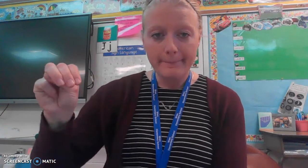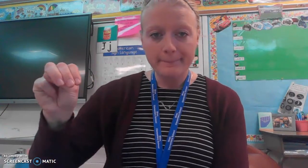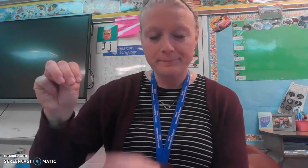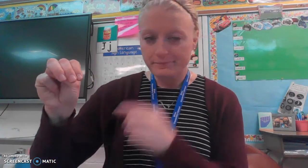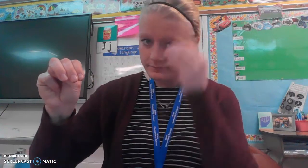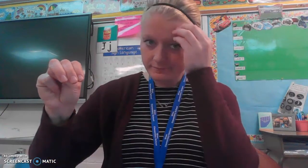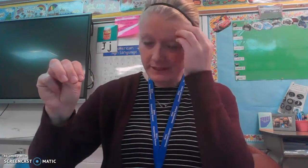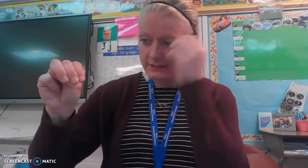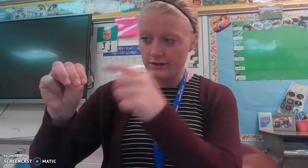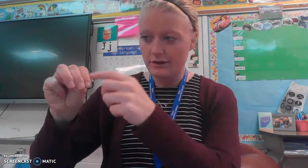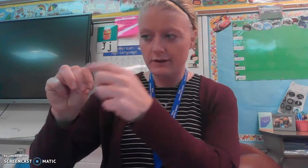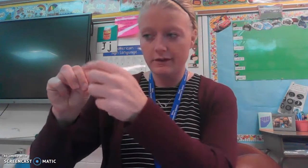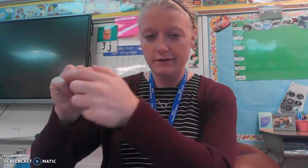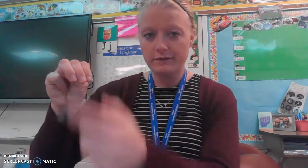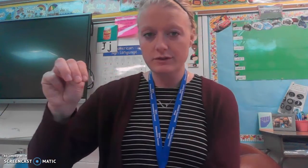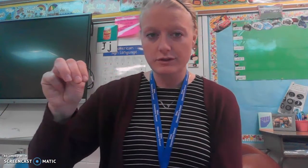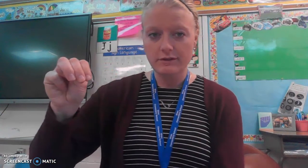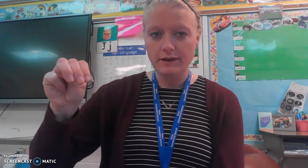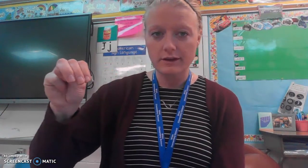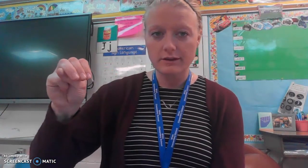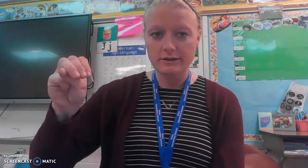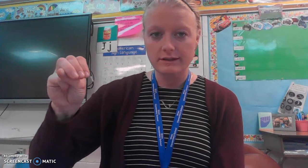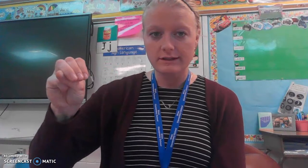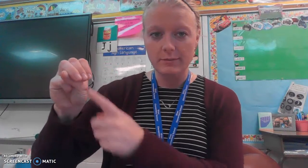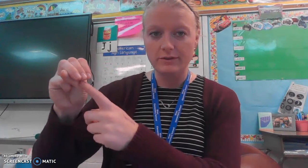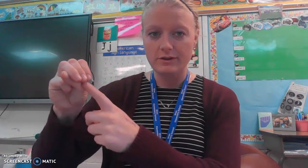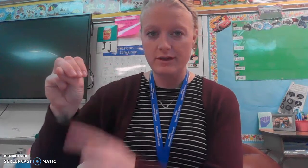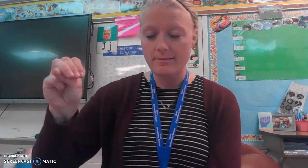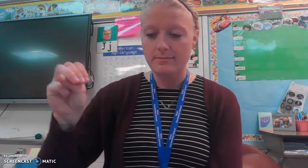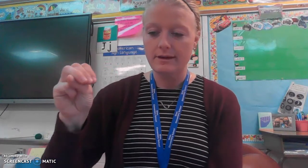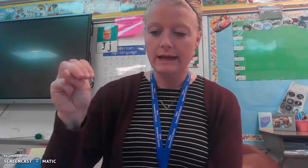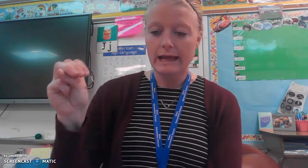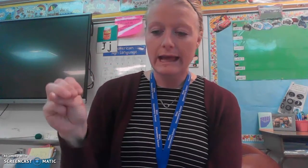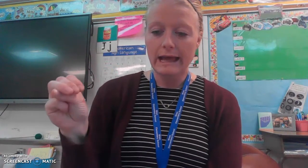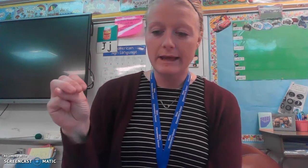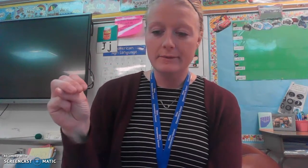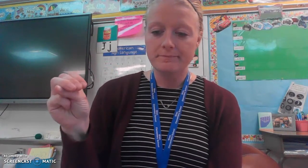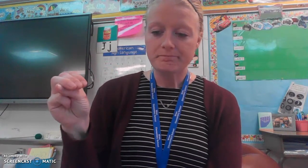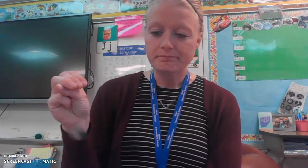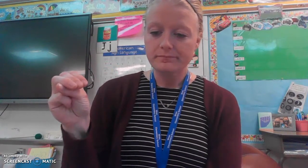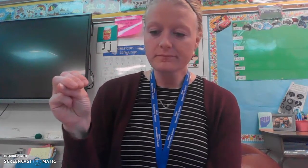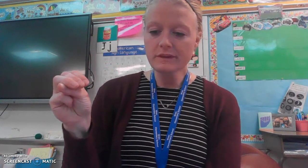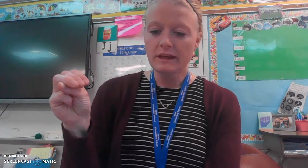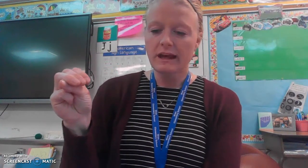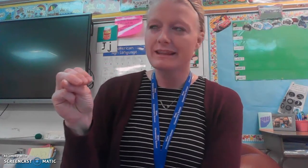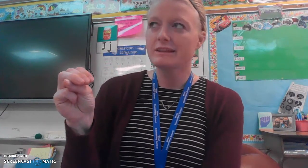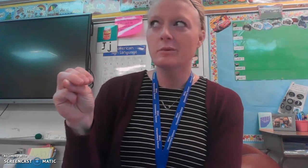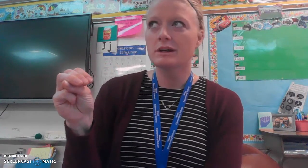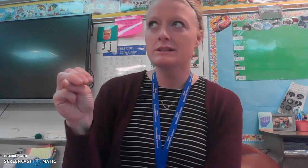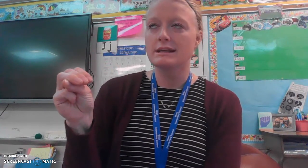M, it's your first 3 fingers on top of your thumb. M, I think the word said